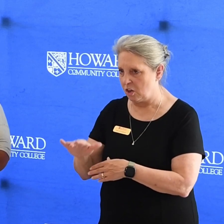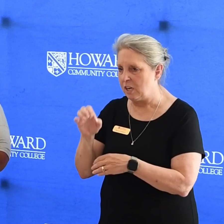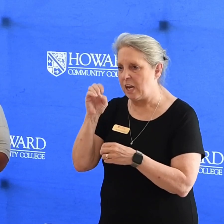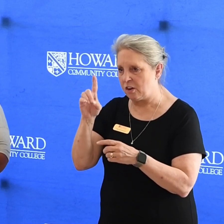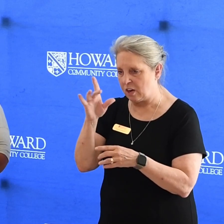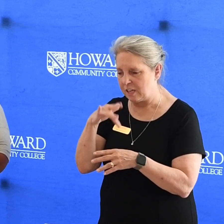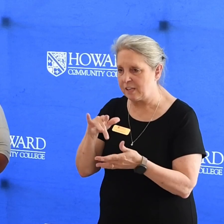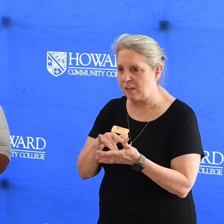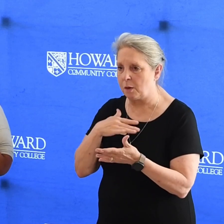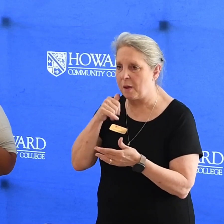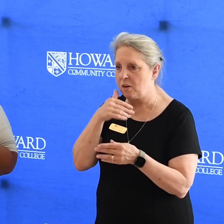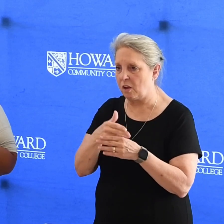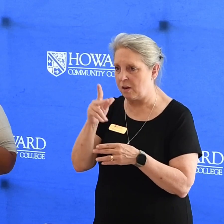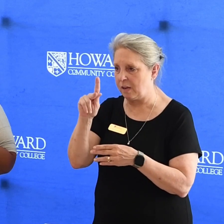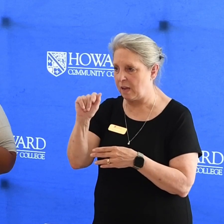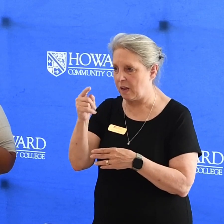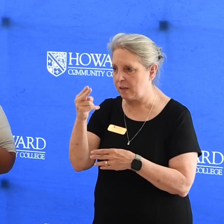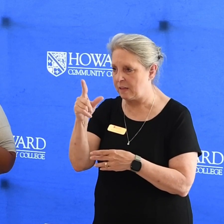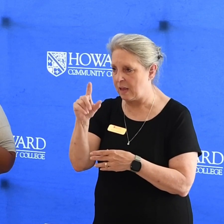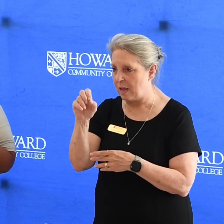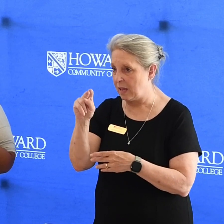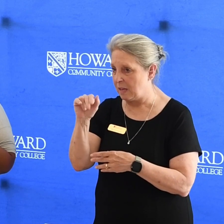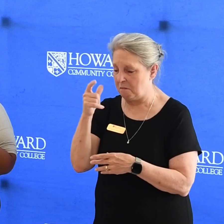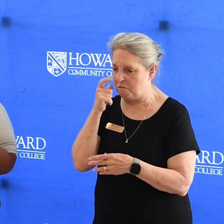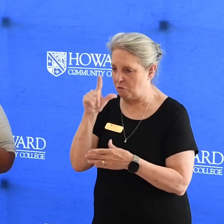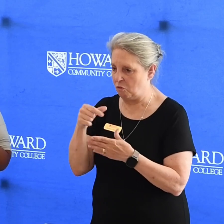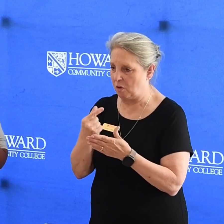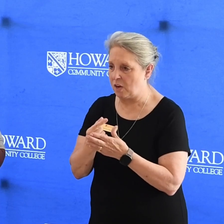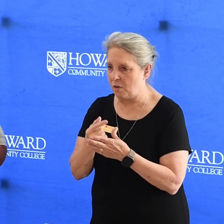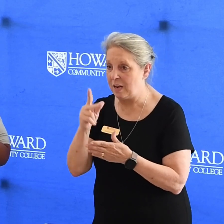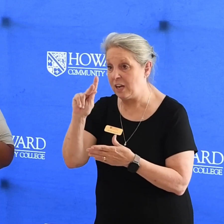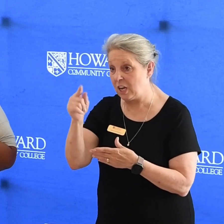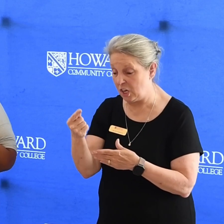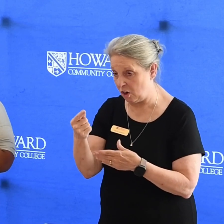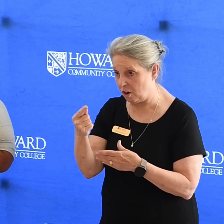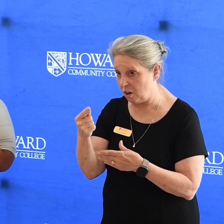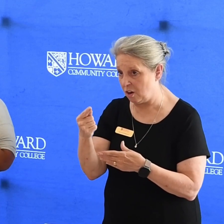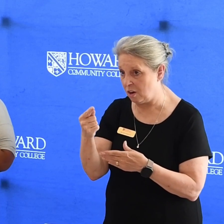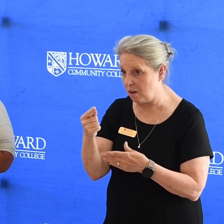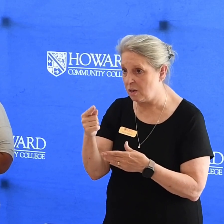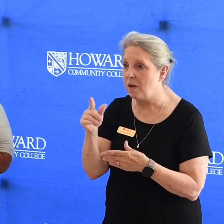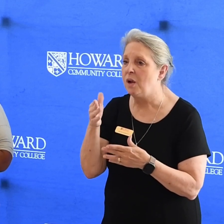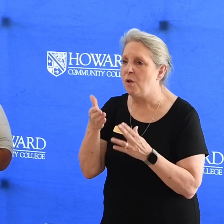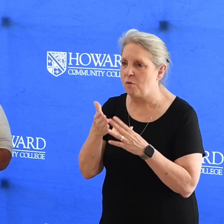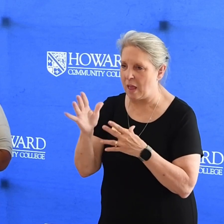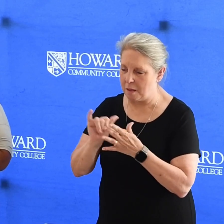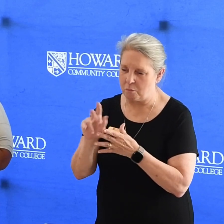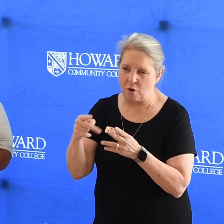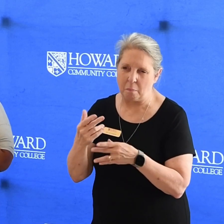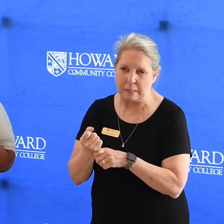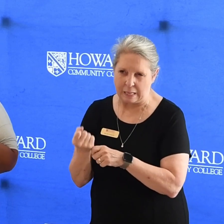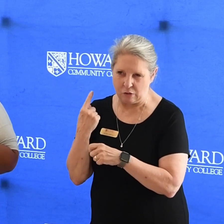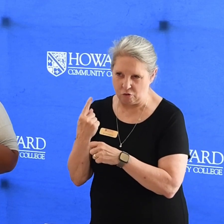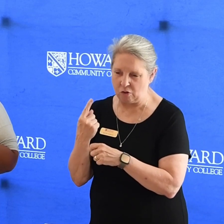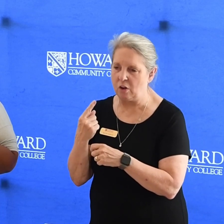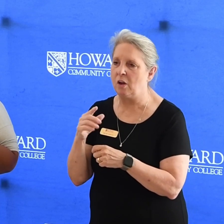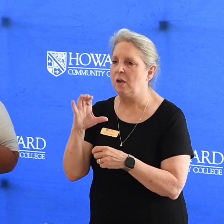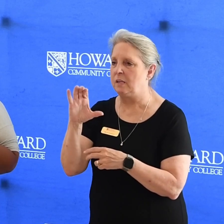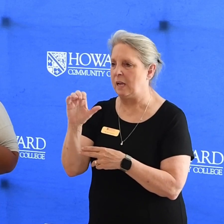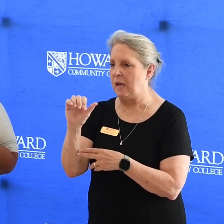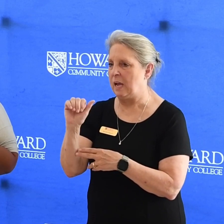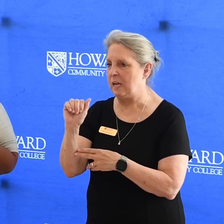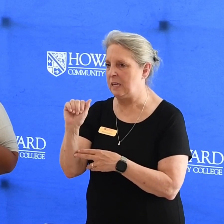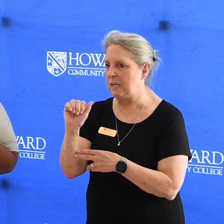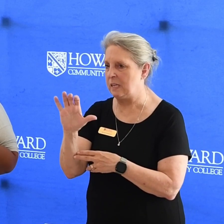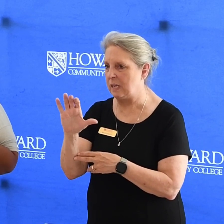Center. My daughter Catalina, who just graduated from kindergarten, went through the program last year. Community Action